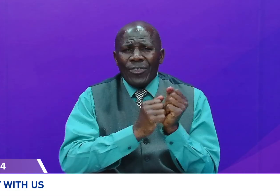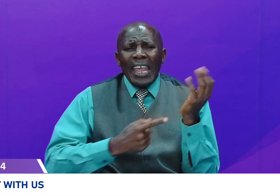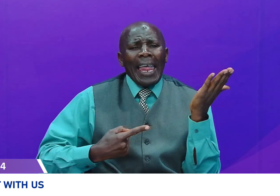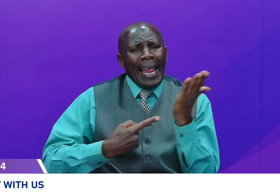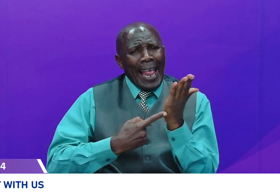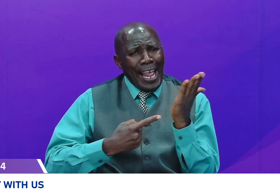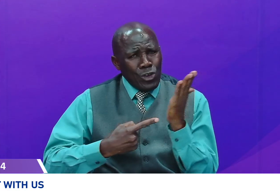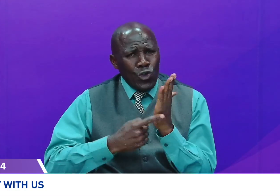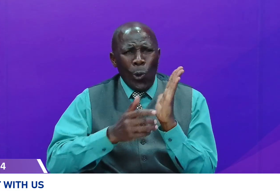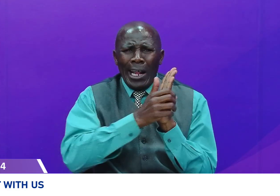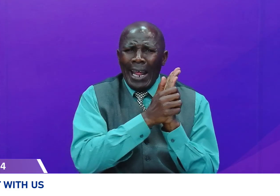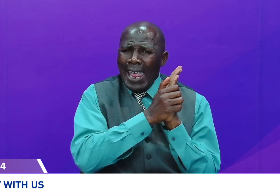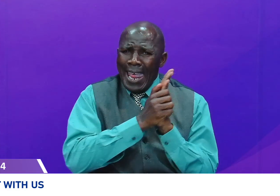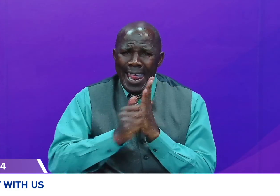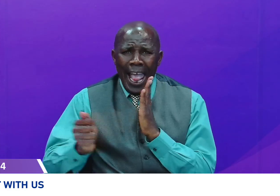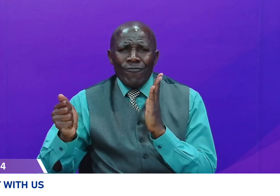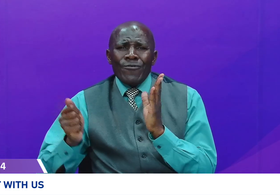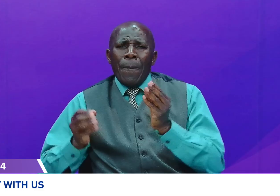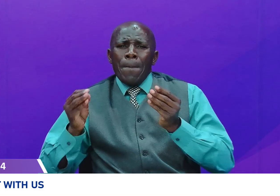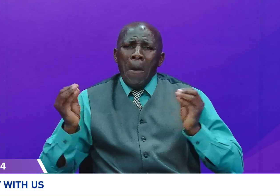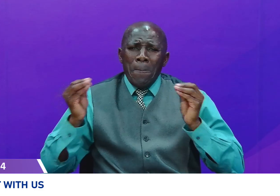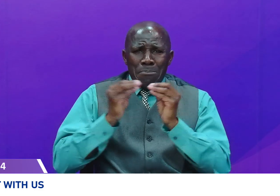100,000 by 2028.